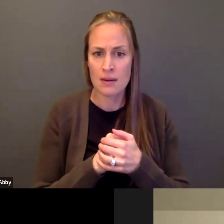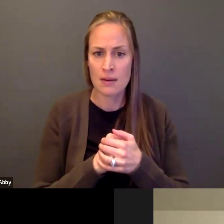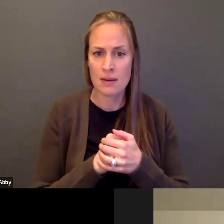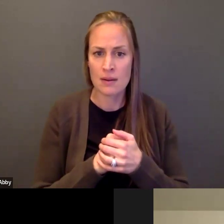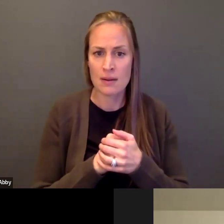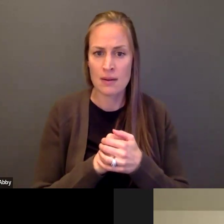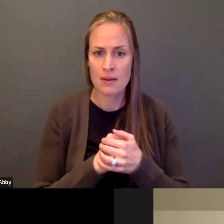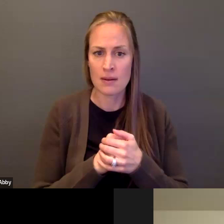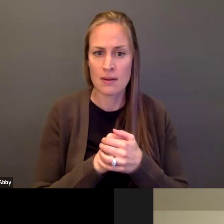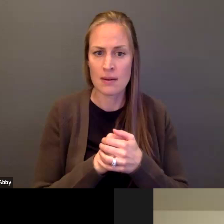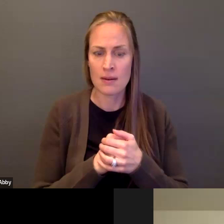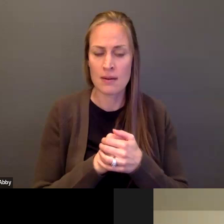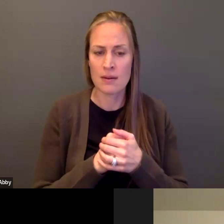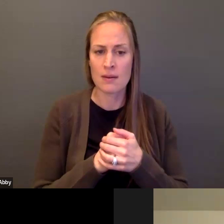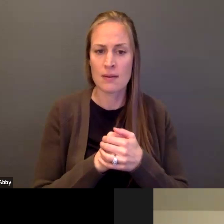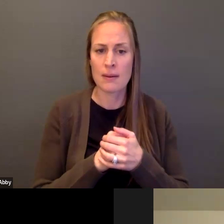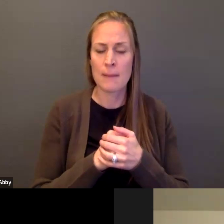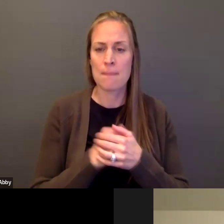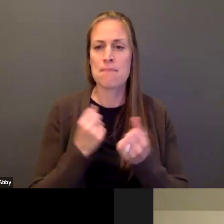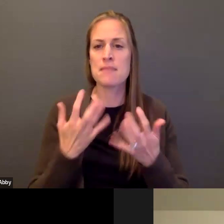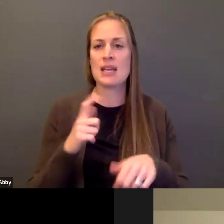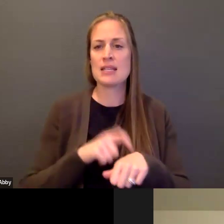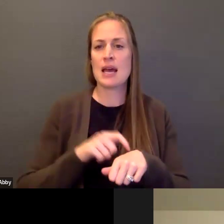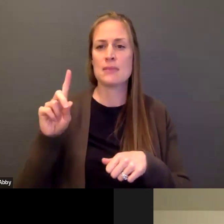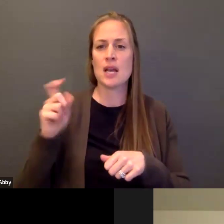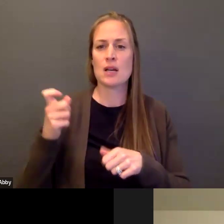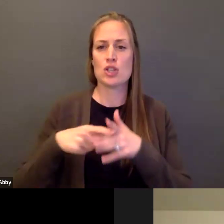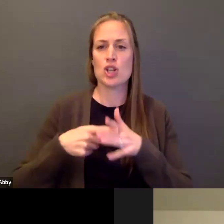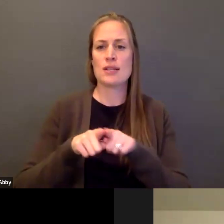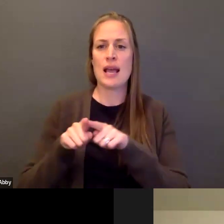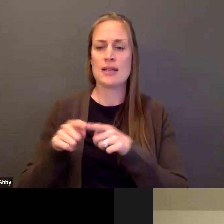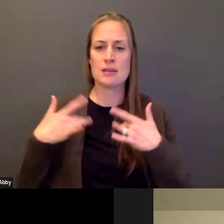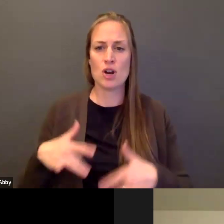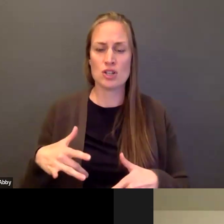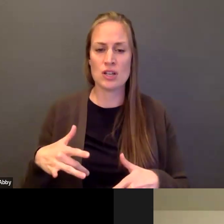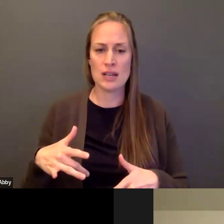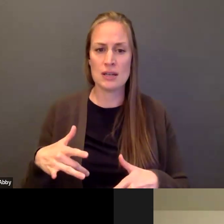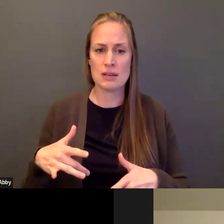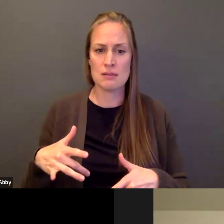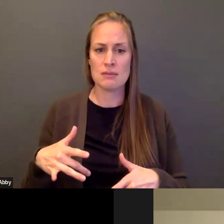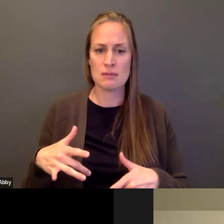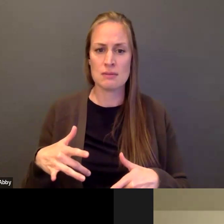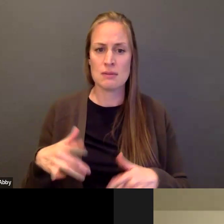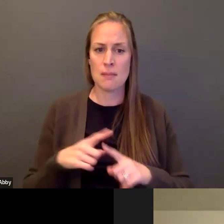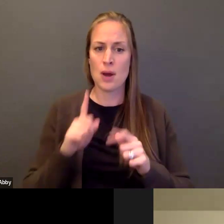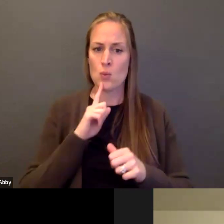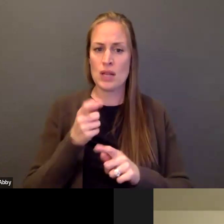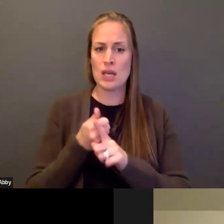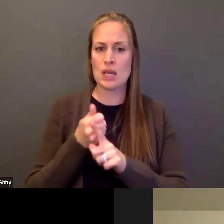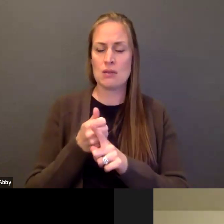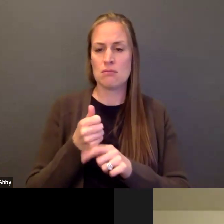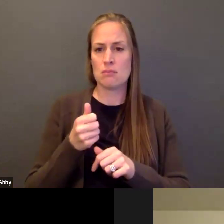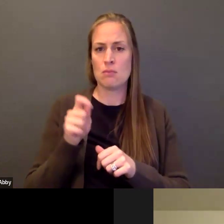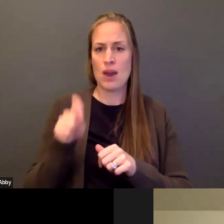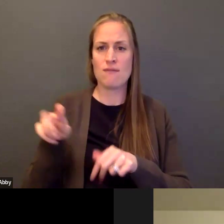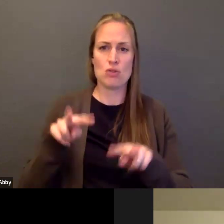a secondary diagnosis of depression, but really this is a patient who should be treated by the other system. So I think that's one of the struggles. Can I